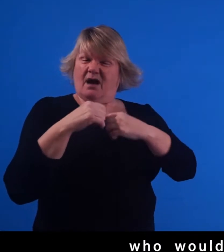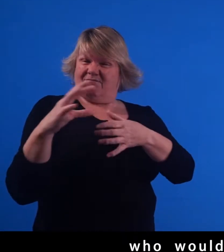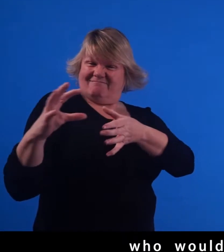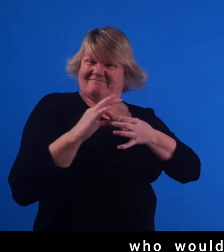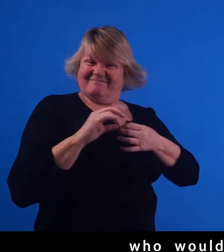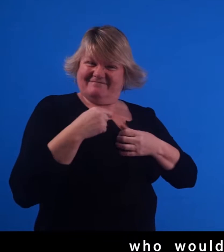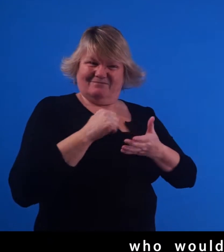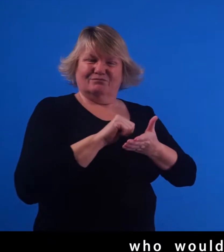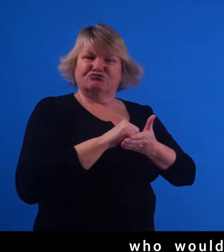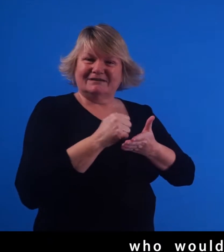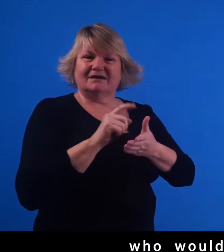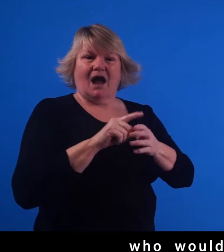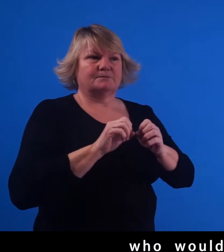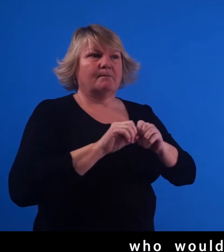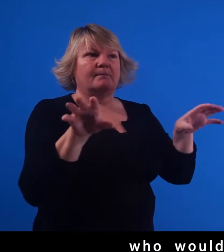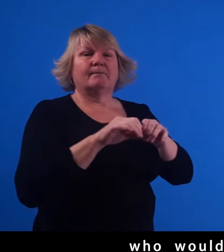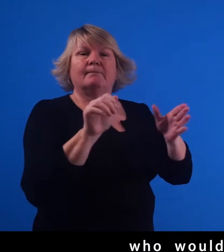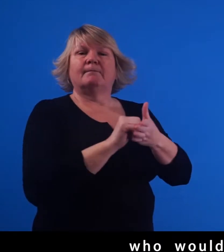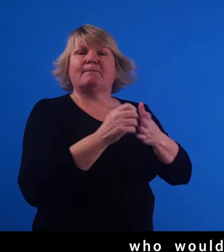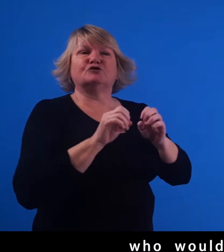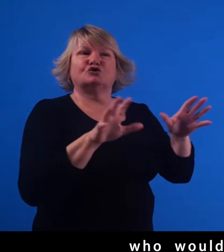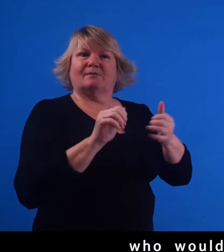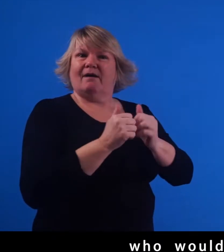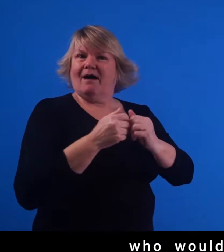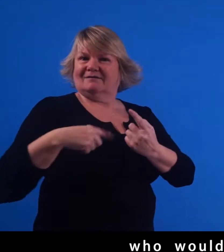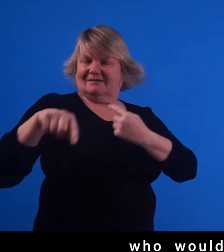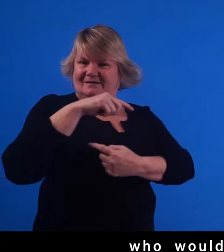who would later become his printing and publishing partners.